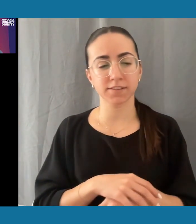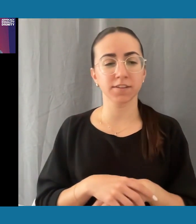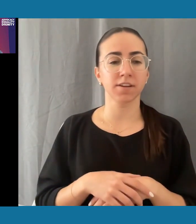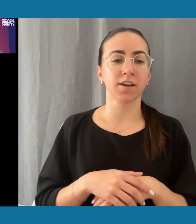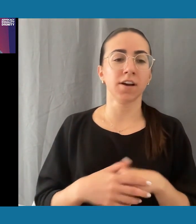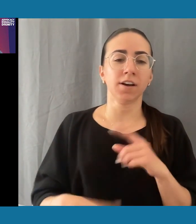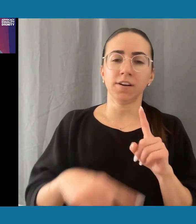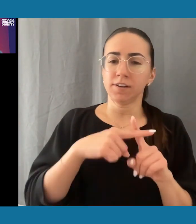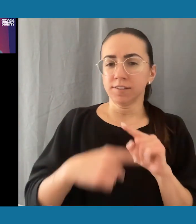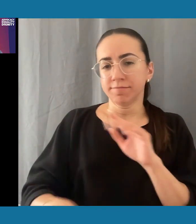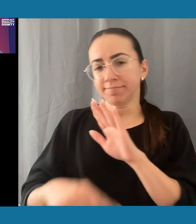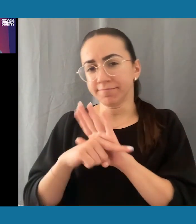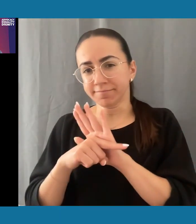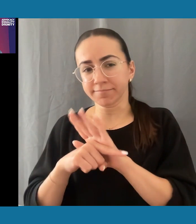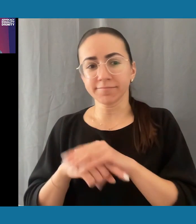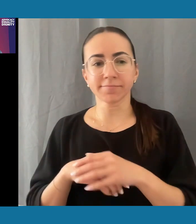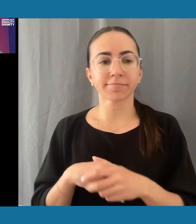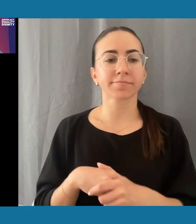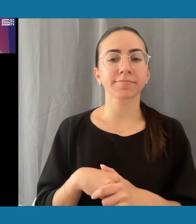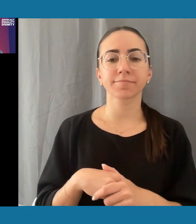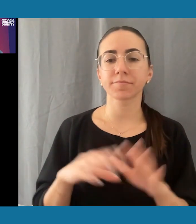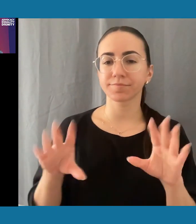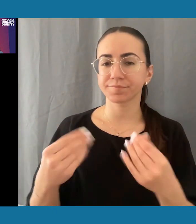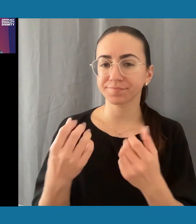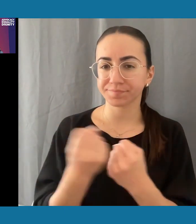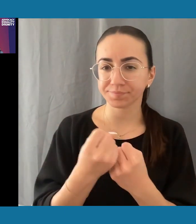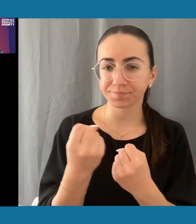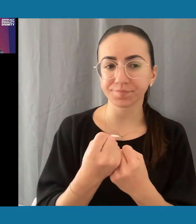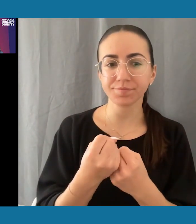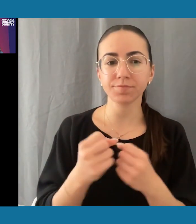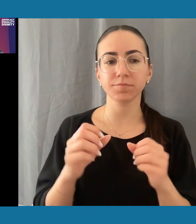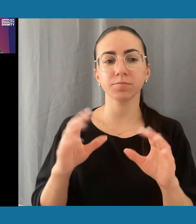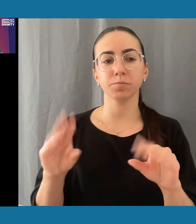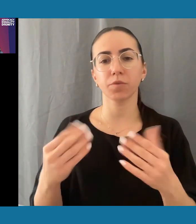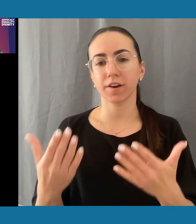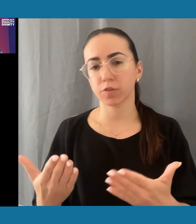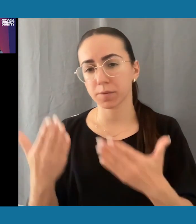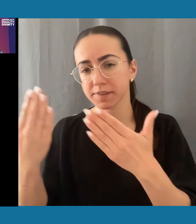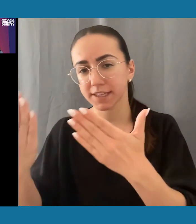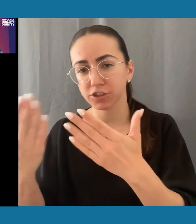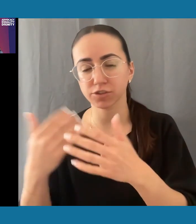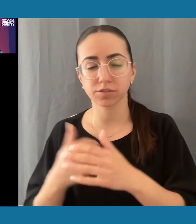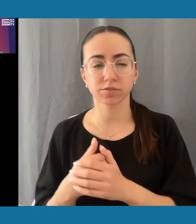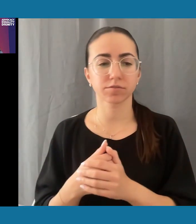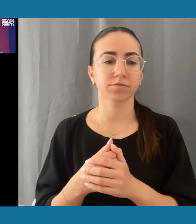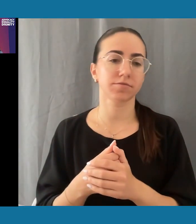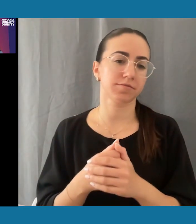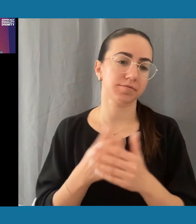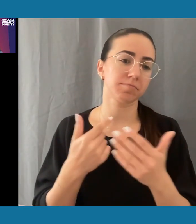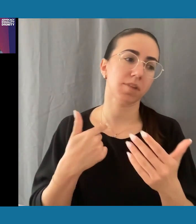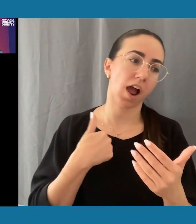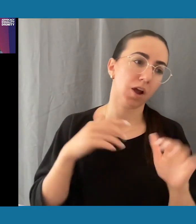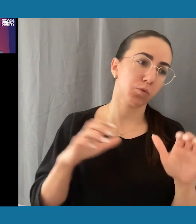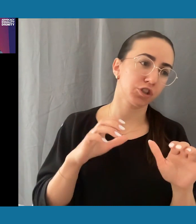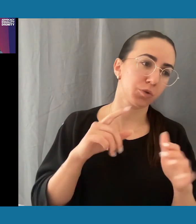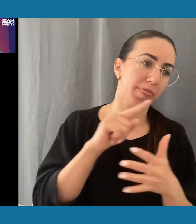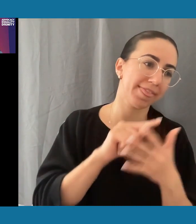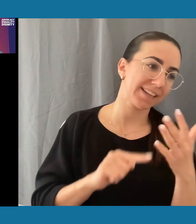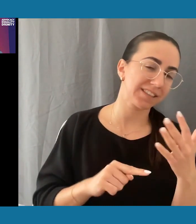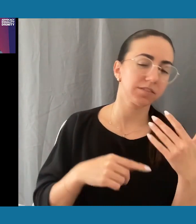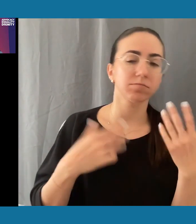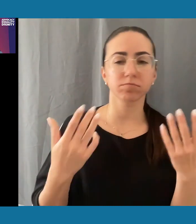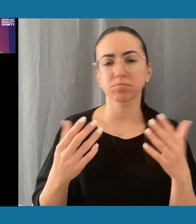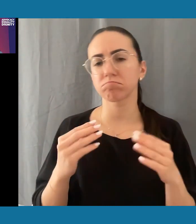can give guidance, they can make recommendations, they can say, this is what I would do. And then they can help